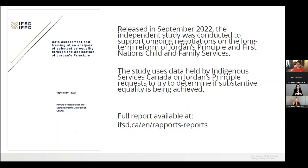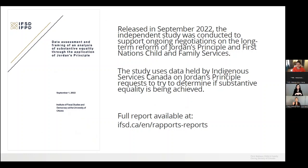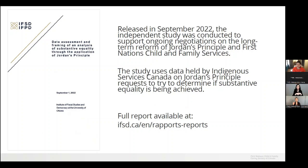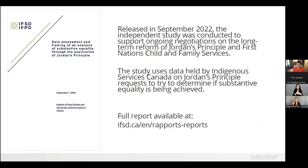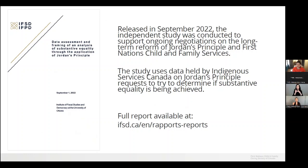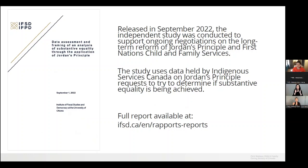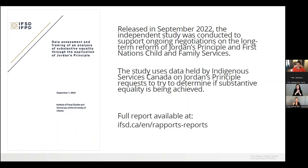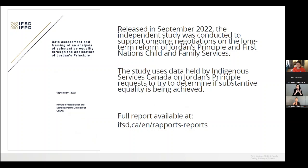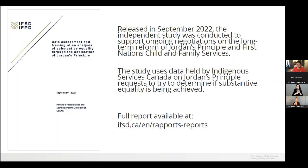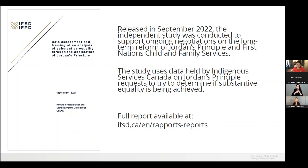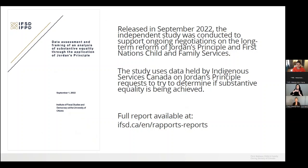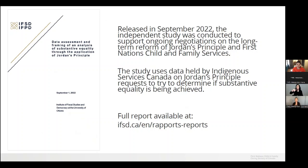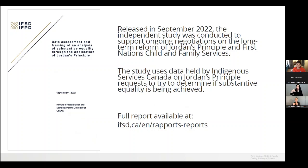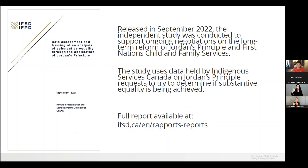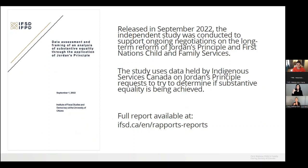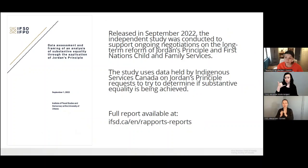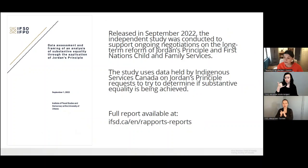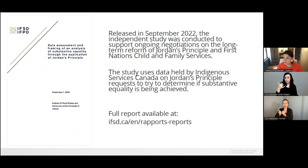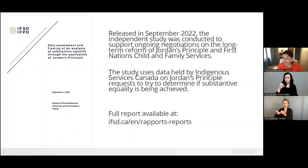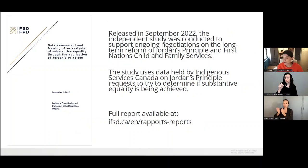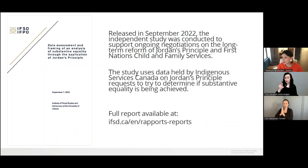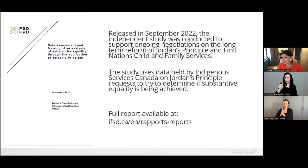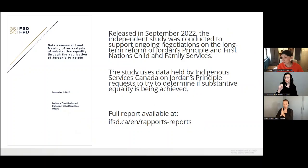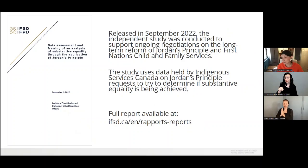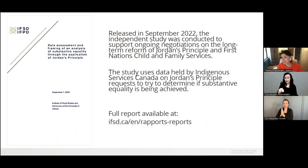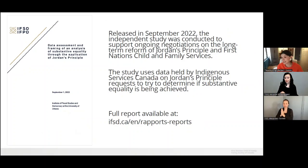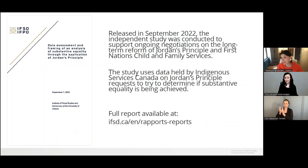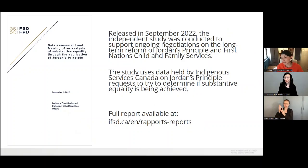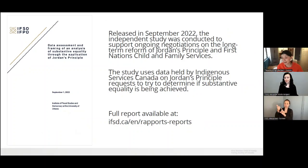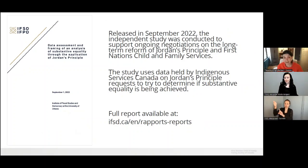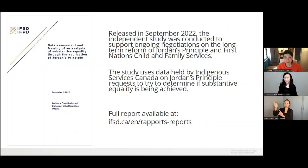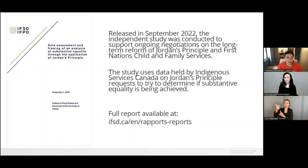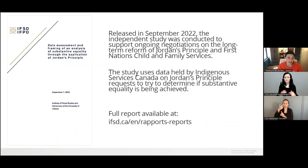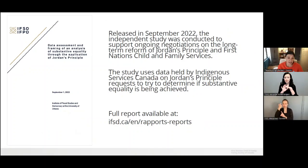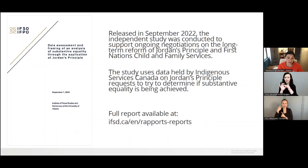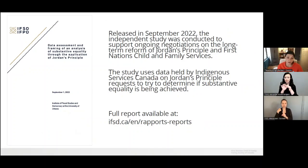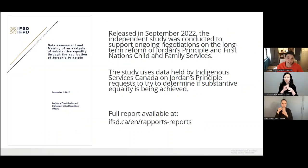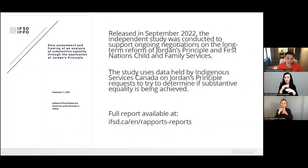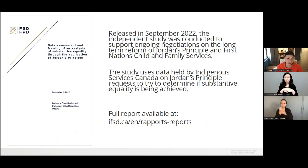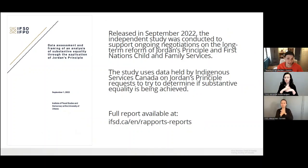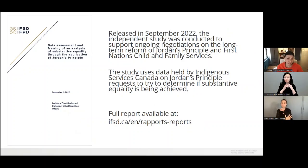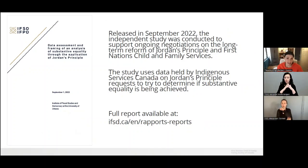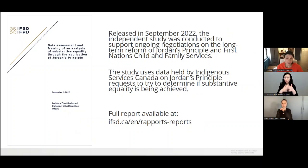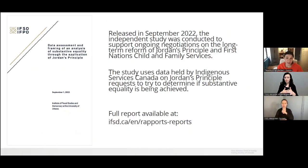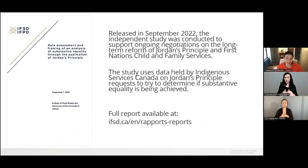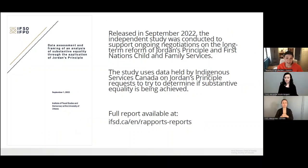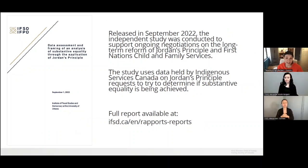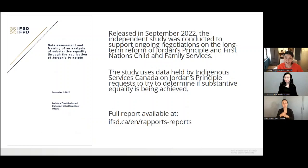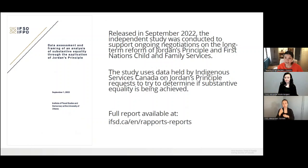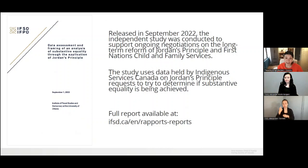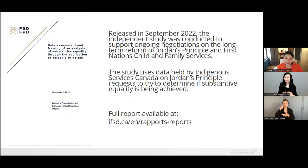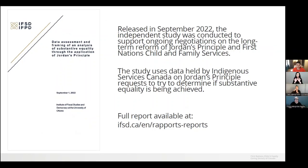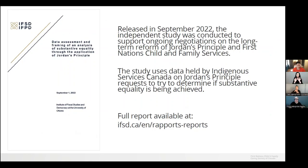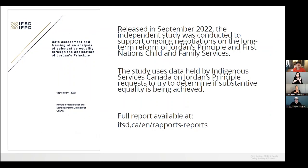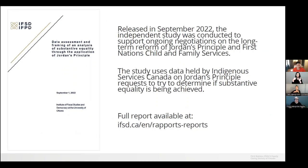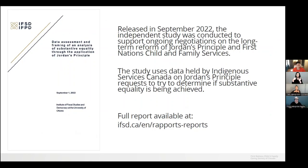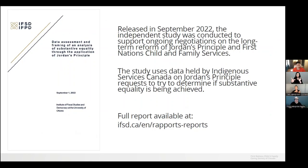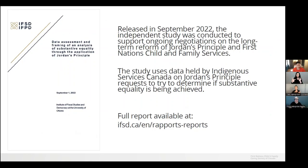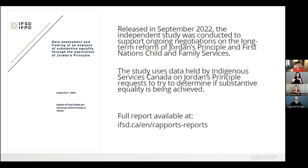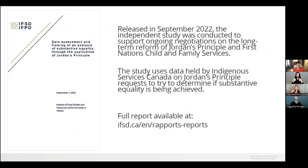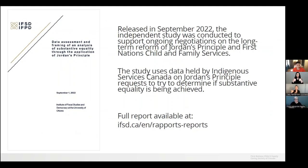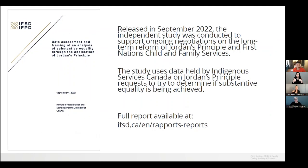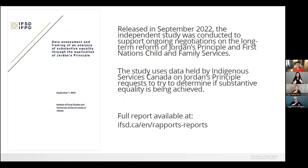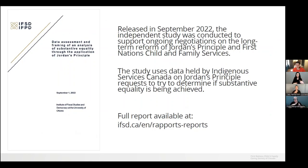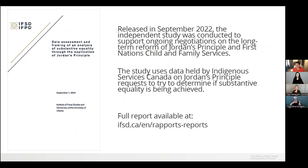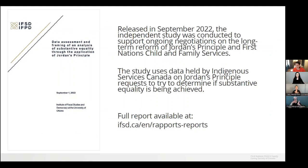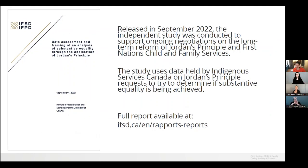to requests driven by poverty. So very quickly, I'm going to say that there was a study released last September by